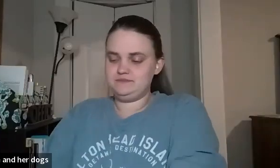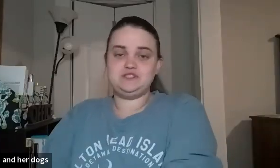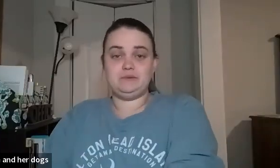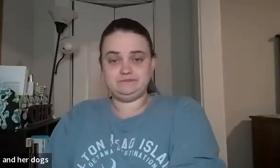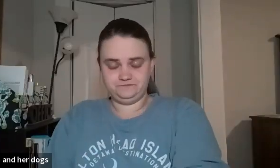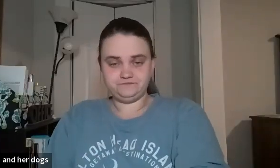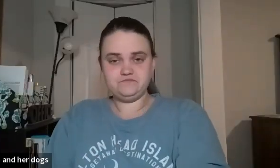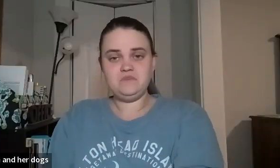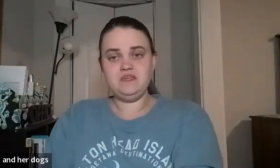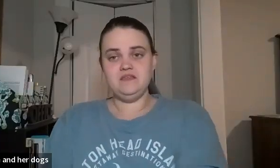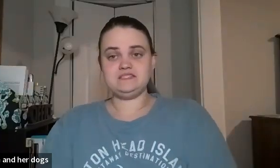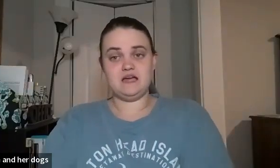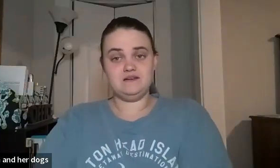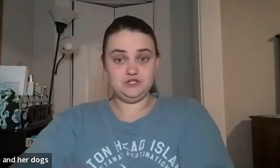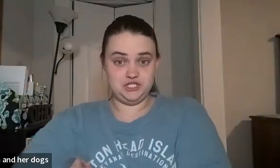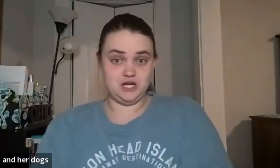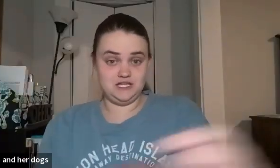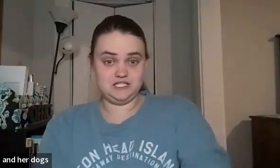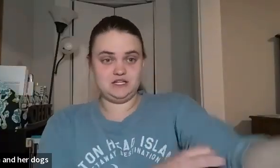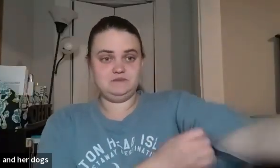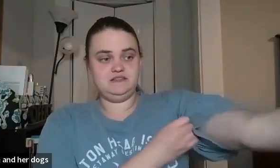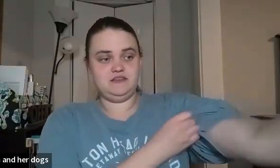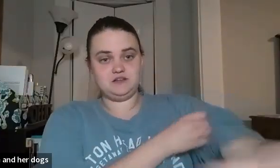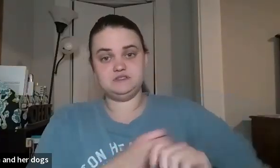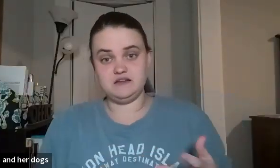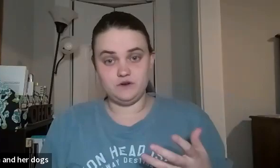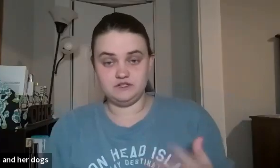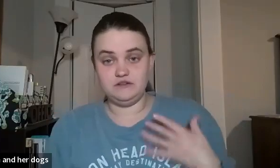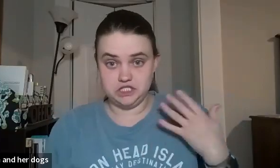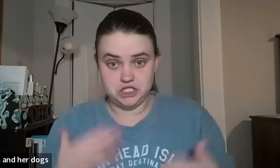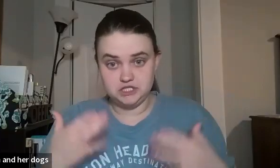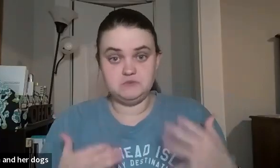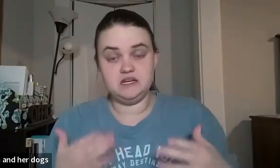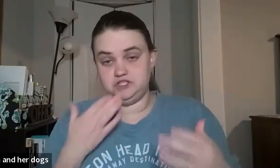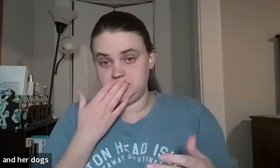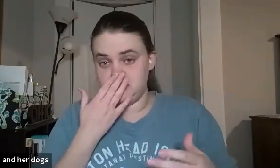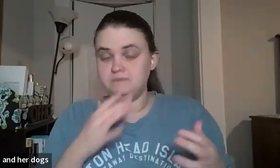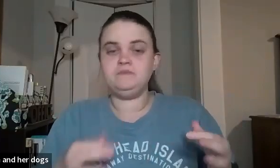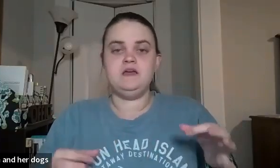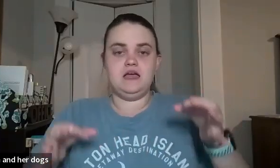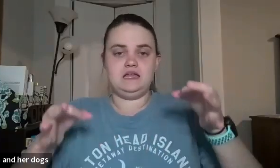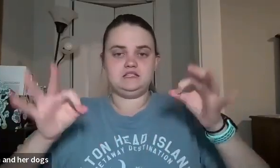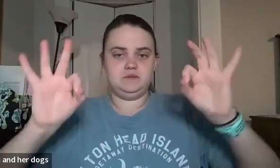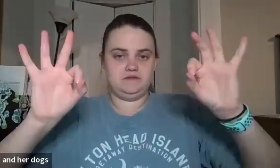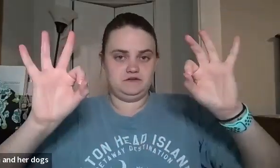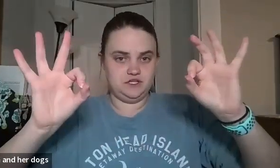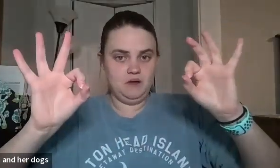So the sign for judge is going to be the actual sign for also like judgment and judging. And it's going to be if you have two